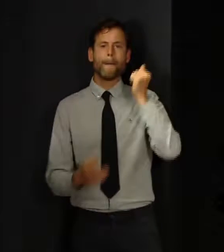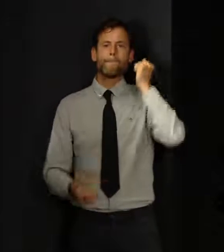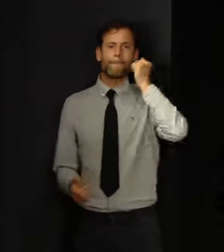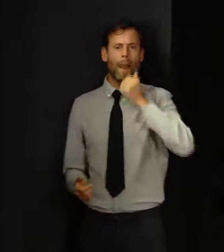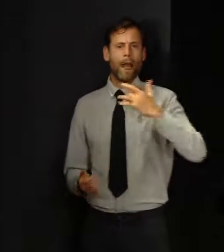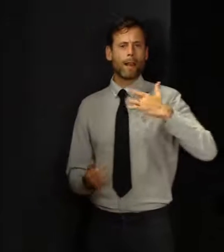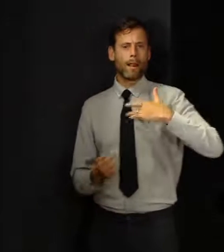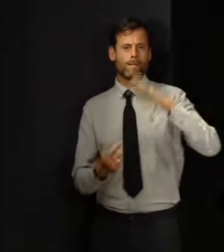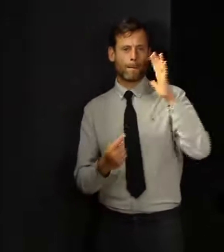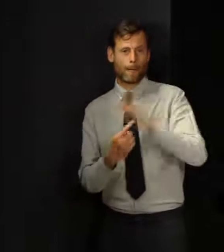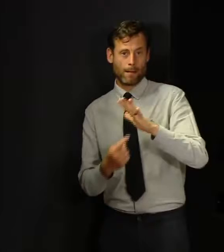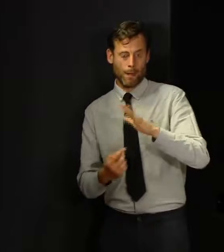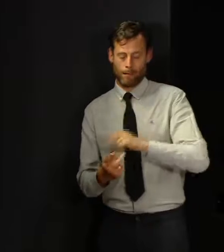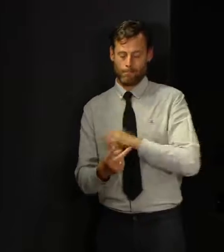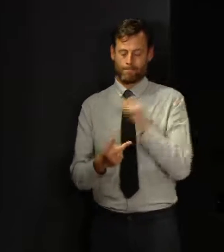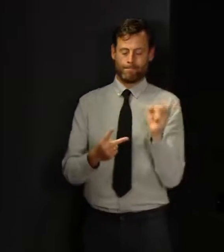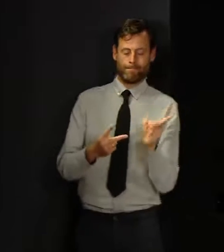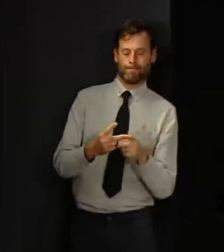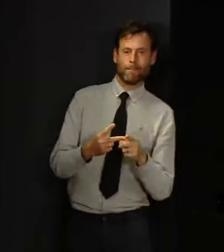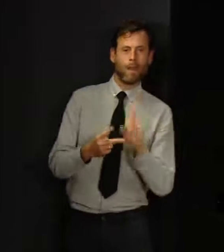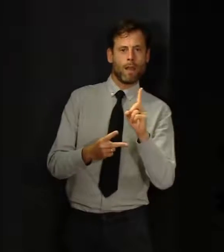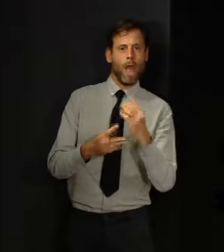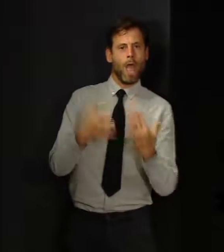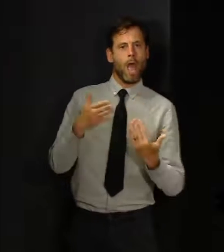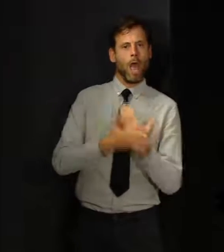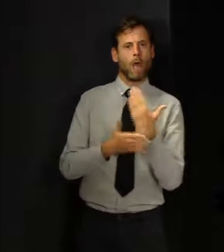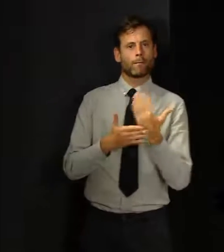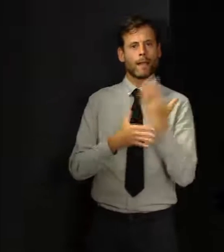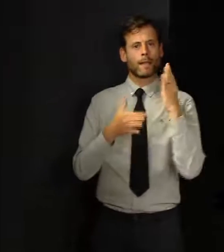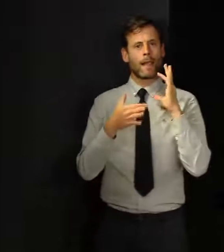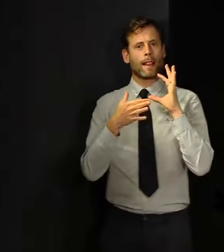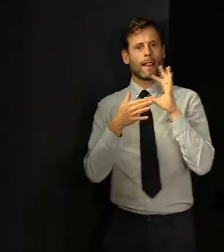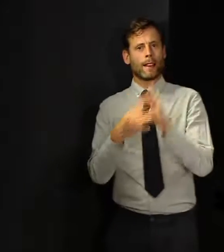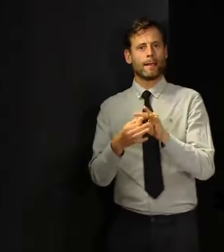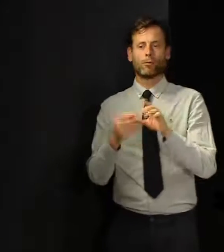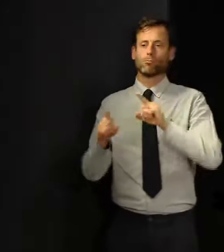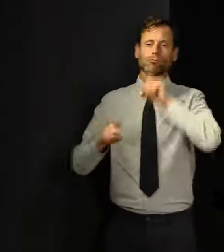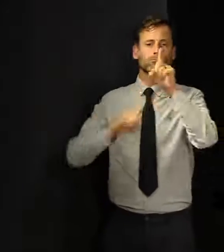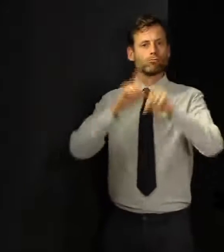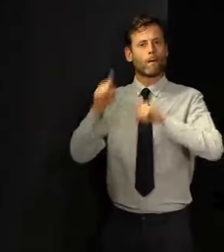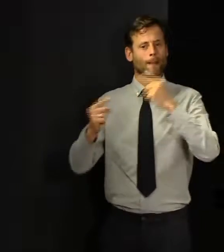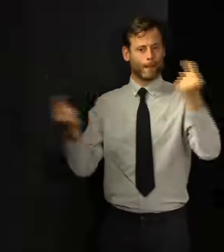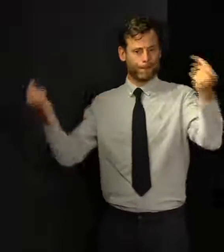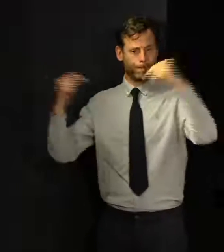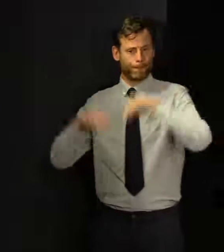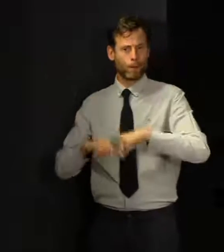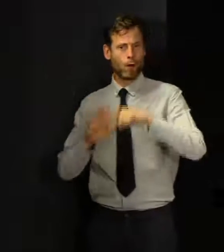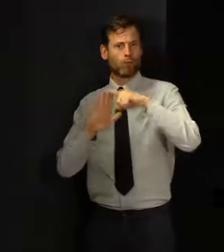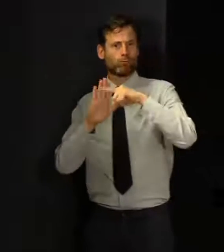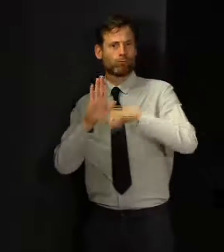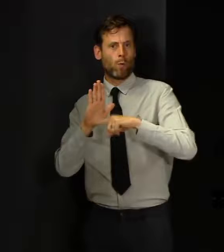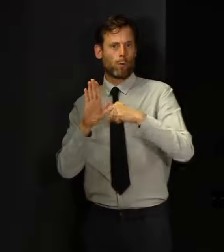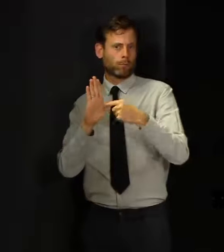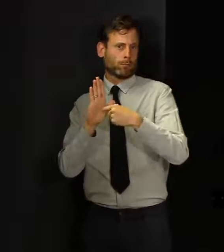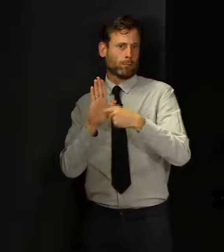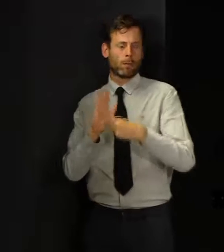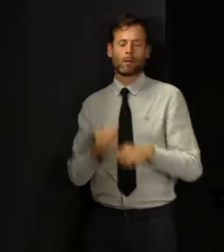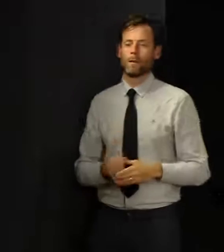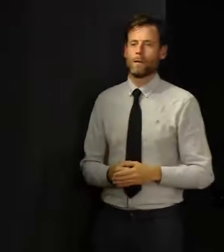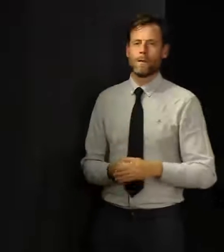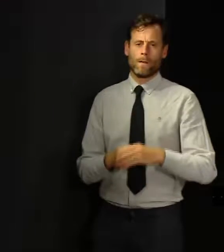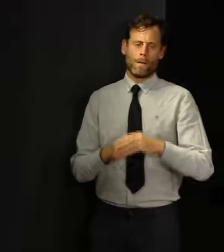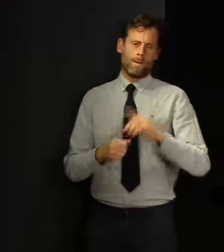Matter protests and also provide an update on new health measures for travellers to Scotland. First and foremost, I want